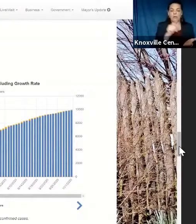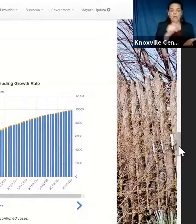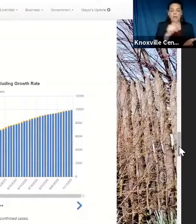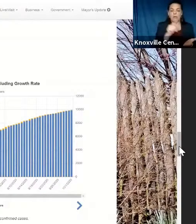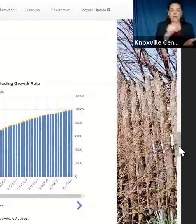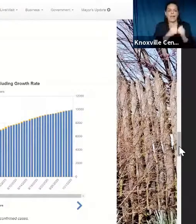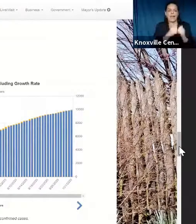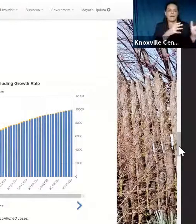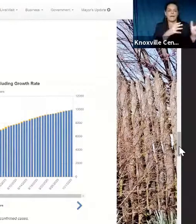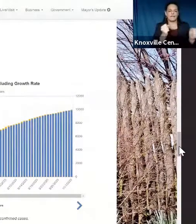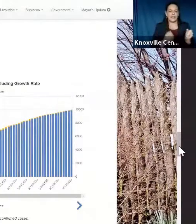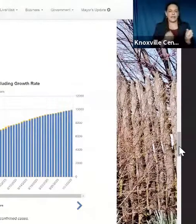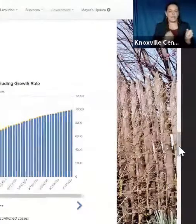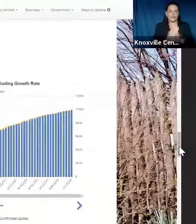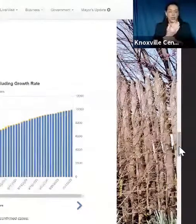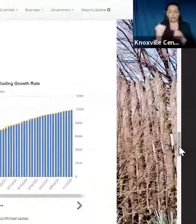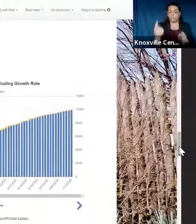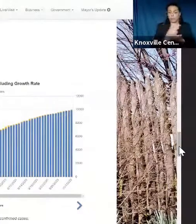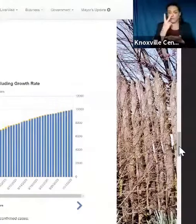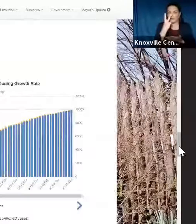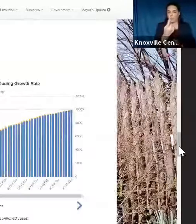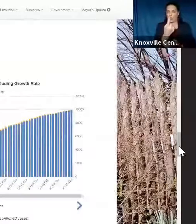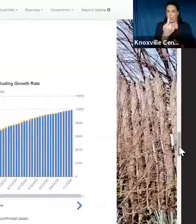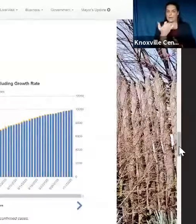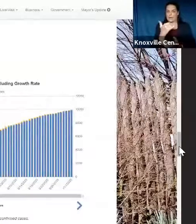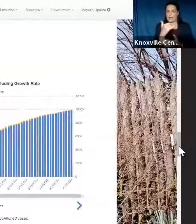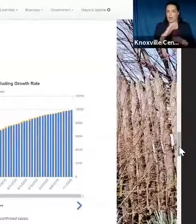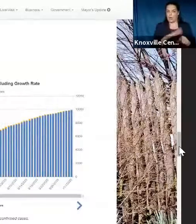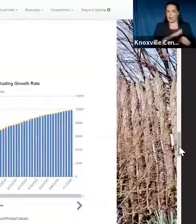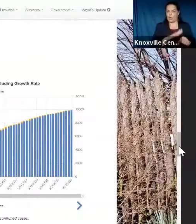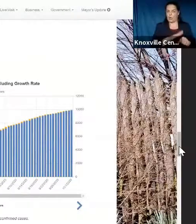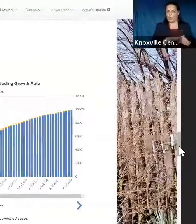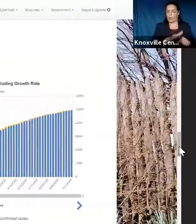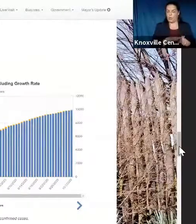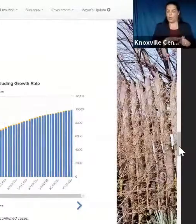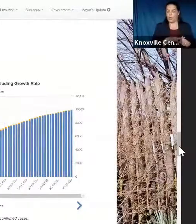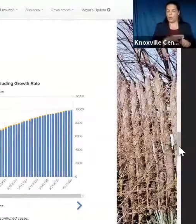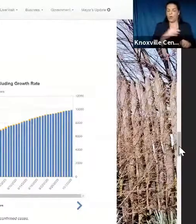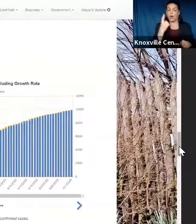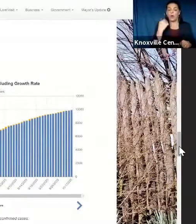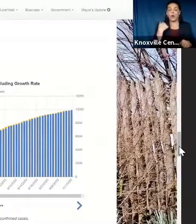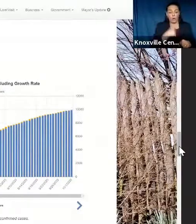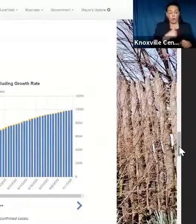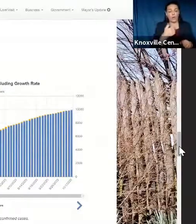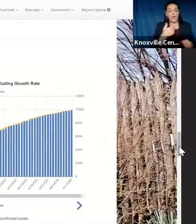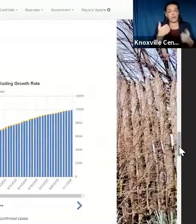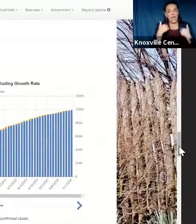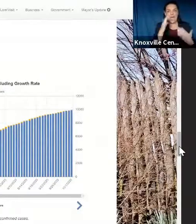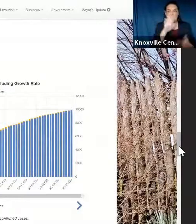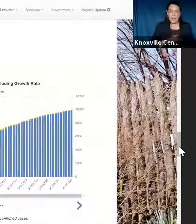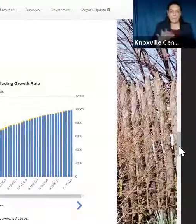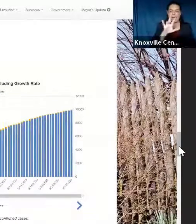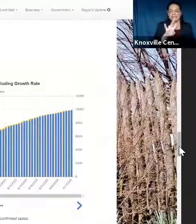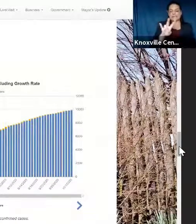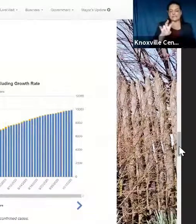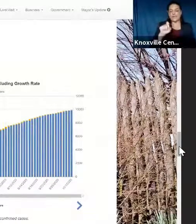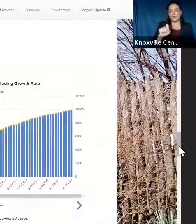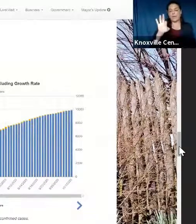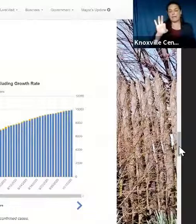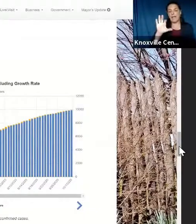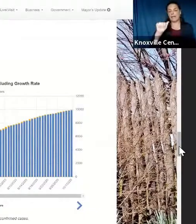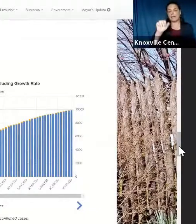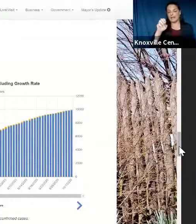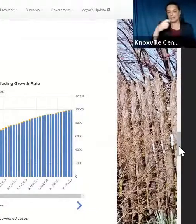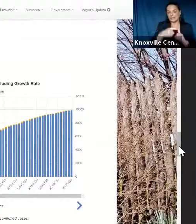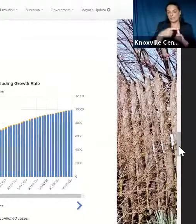a growth rate over time. In the last 14 days, we've only seen one yellow flag. We have received an average of 77.9 cases over